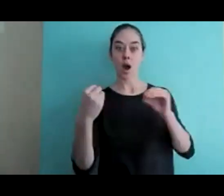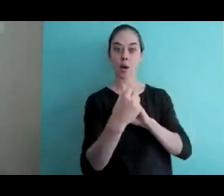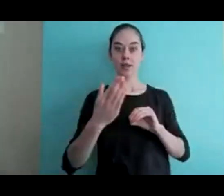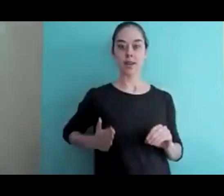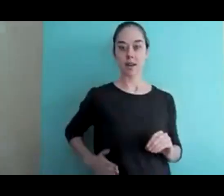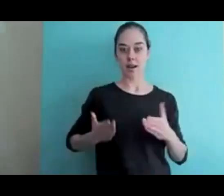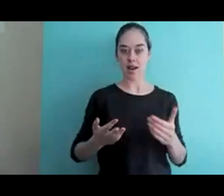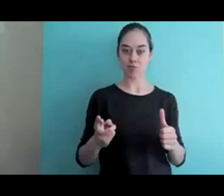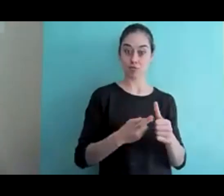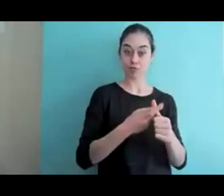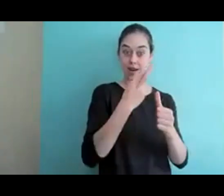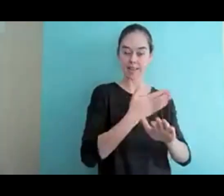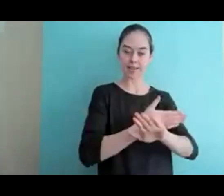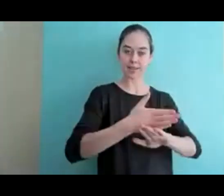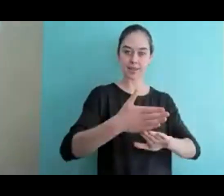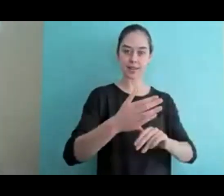And we're off.